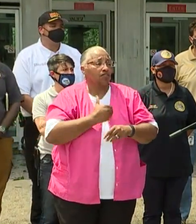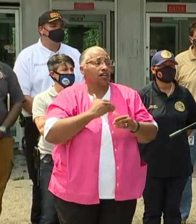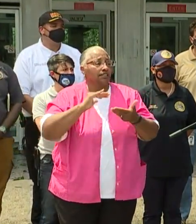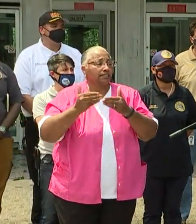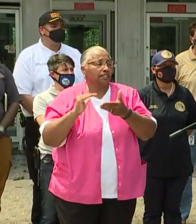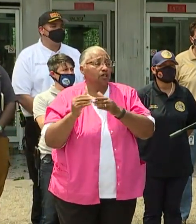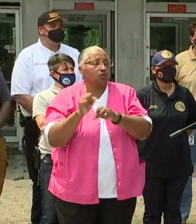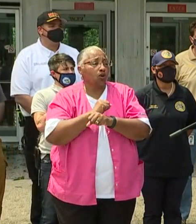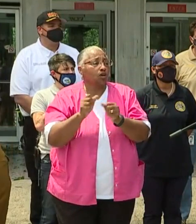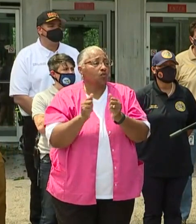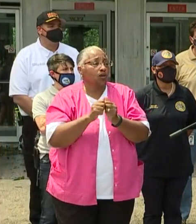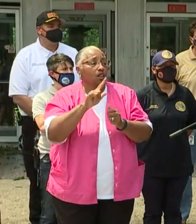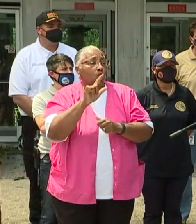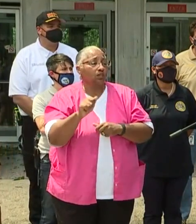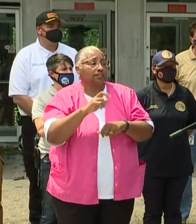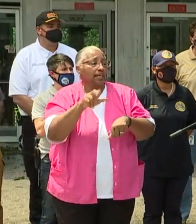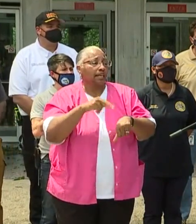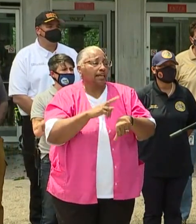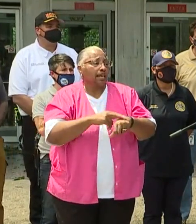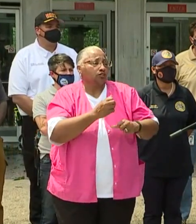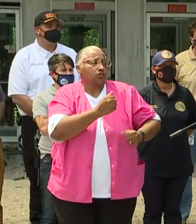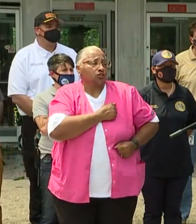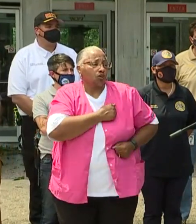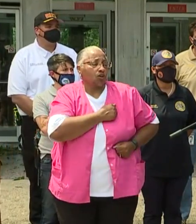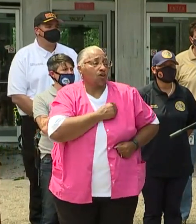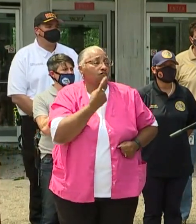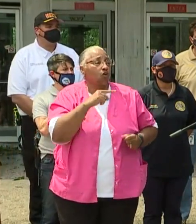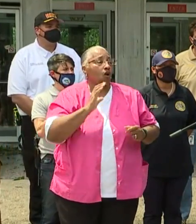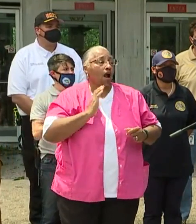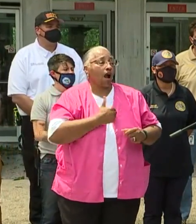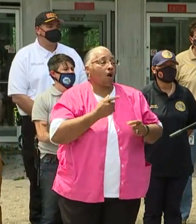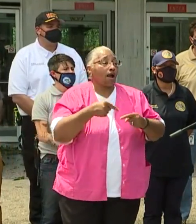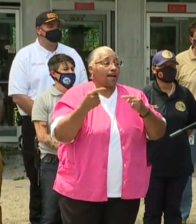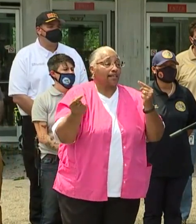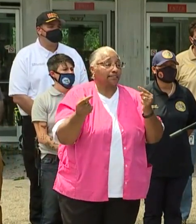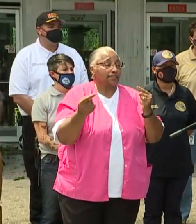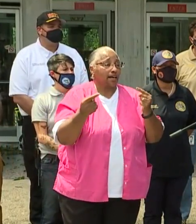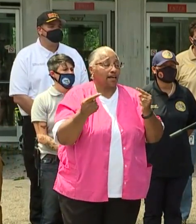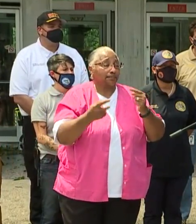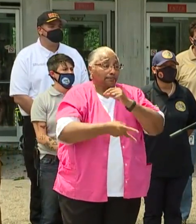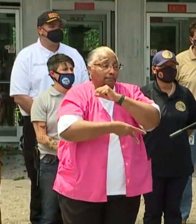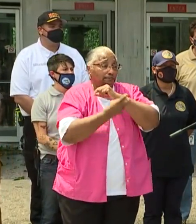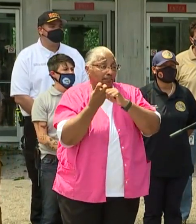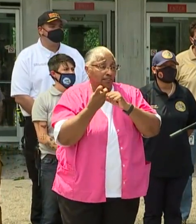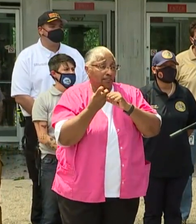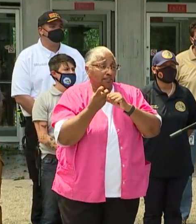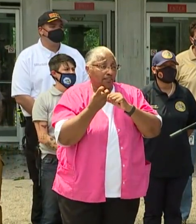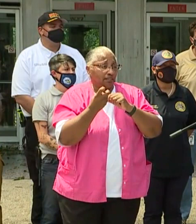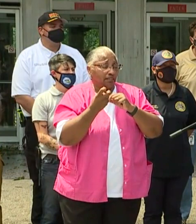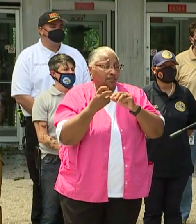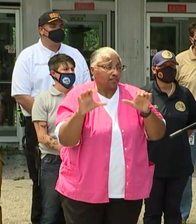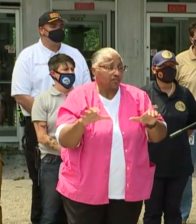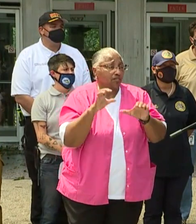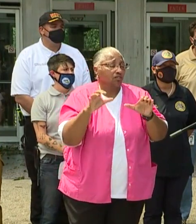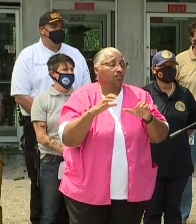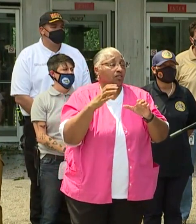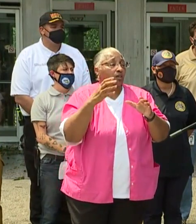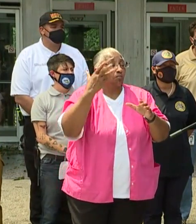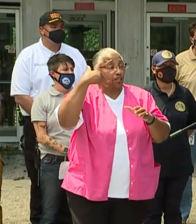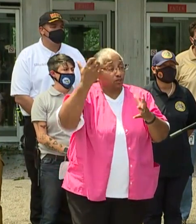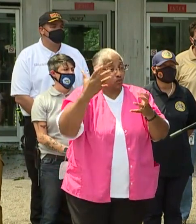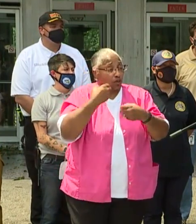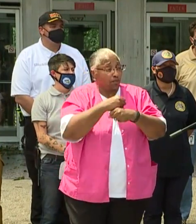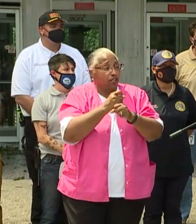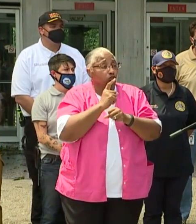Louisiana National Guard to implement our anti-looting deployment to ensure that everyone's life as well as